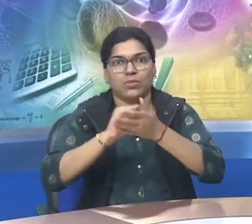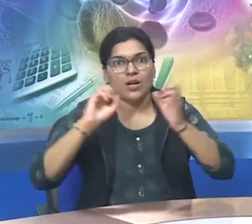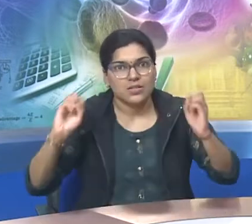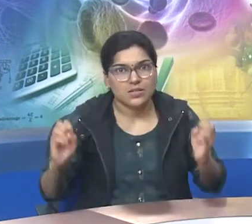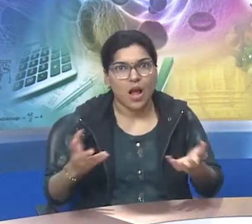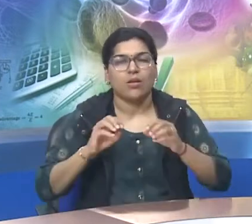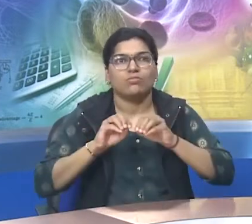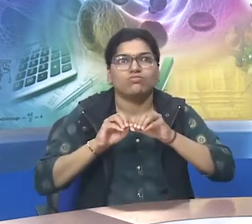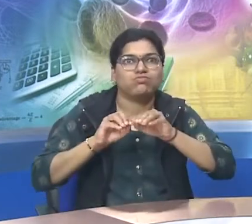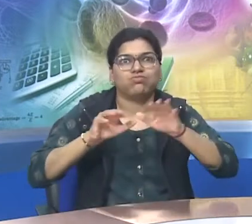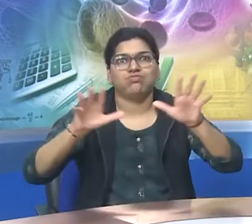appeared